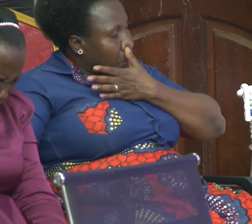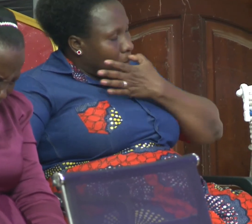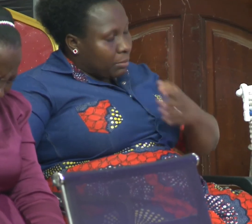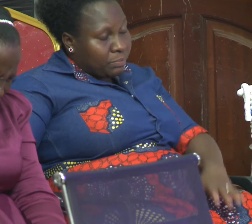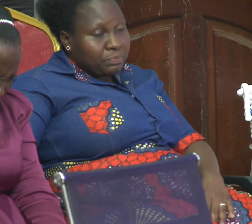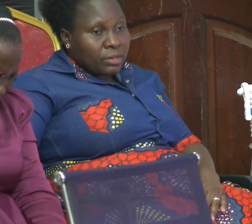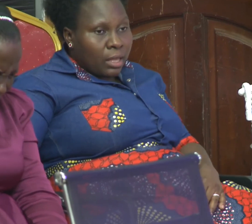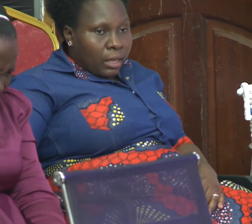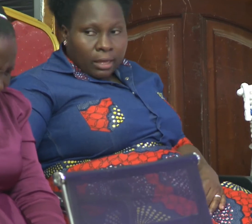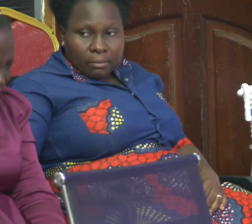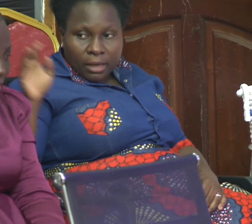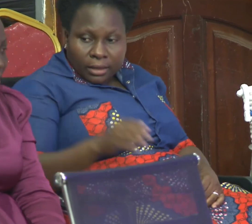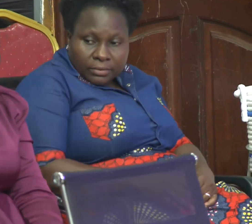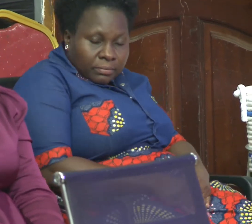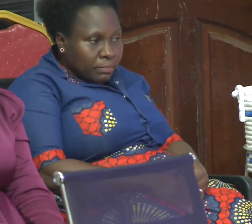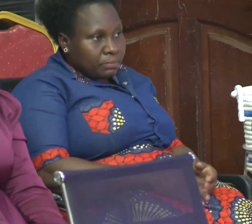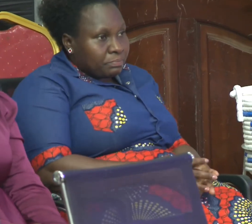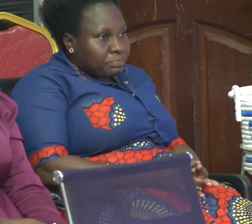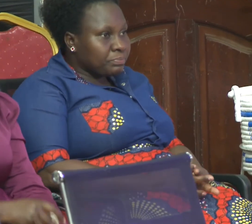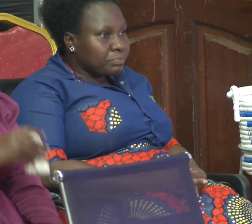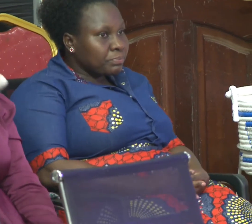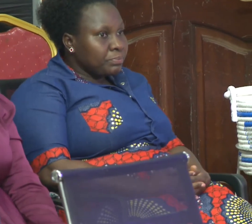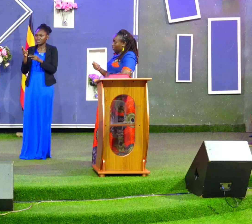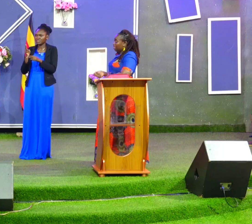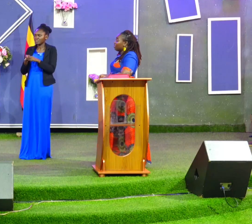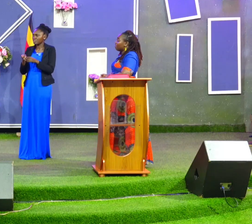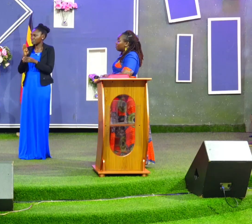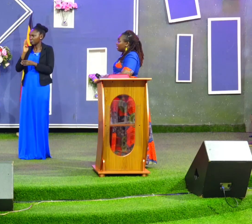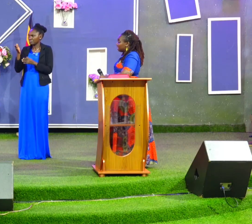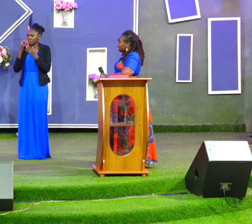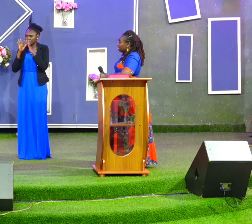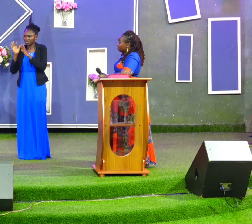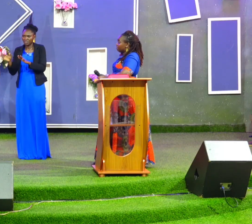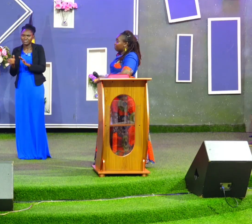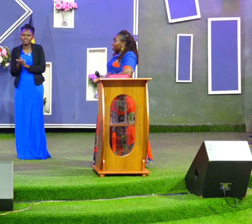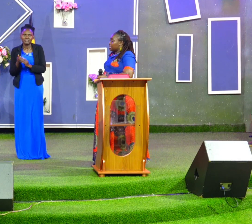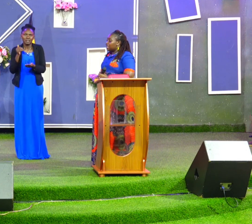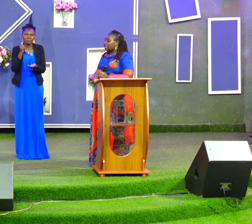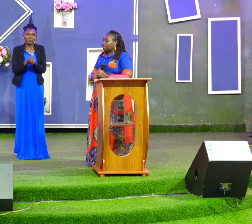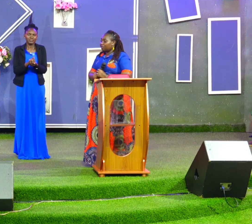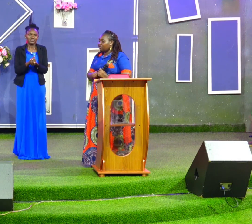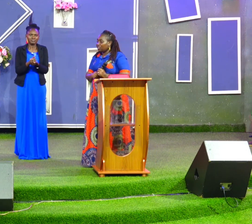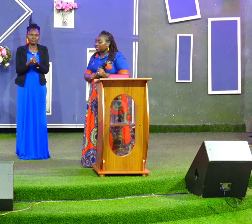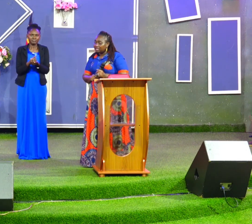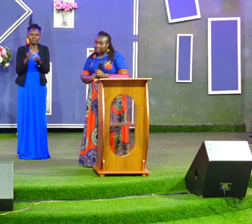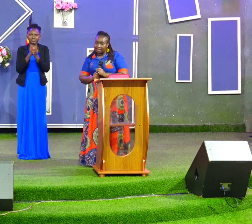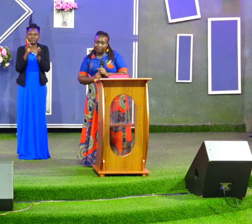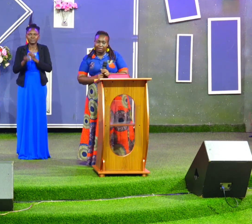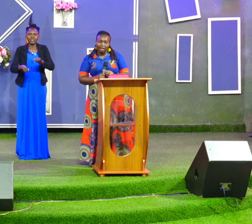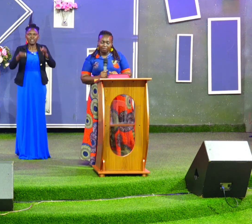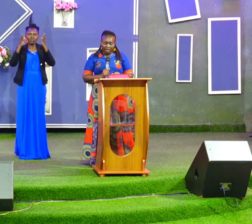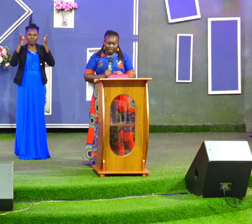omukisa mu linnya lya Mukama waffe Yesu. Amiina. Hallelujah.